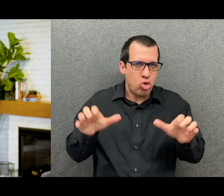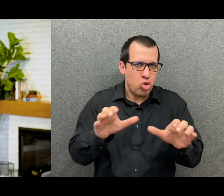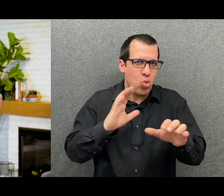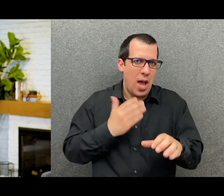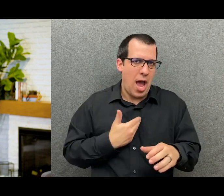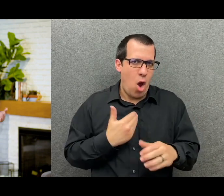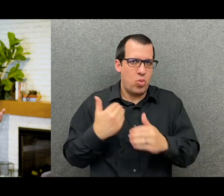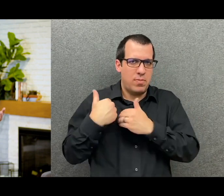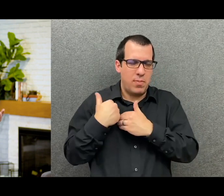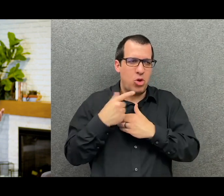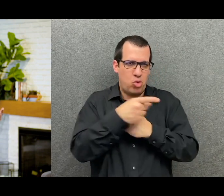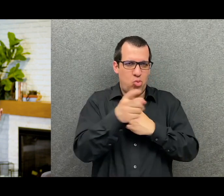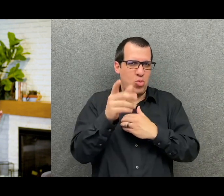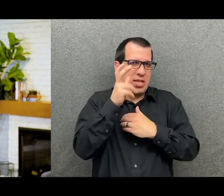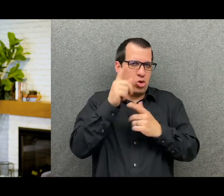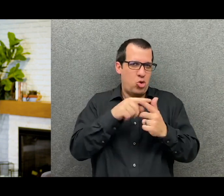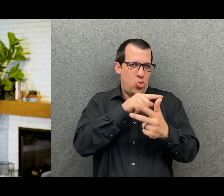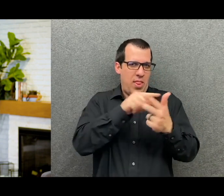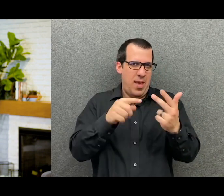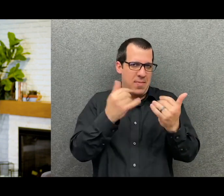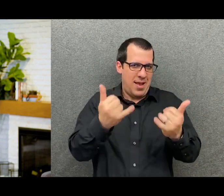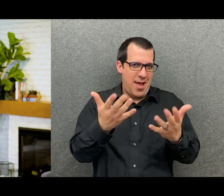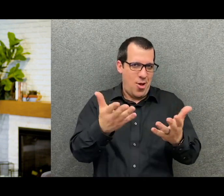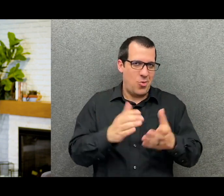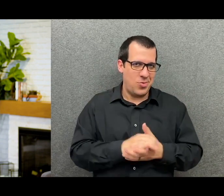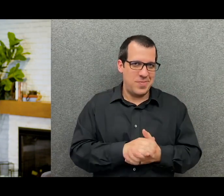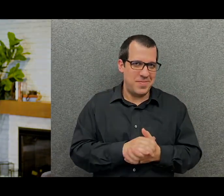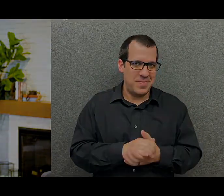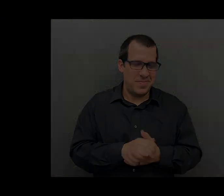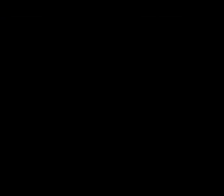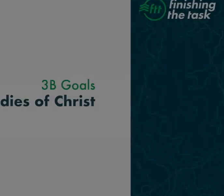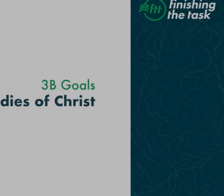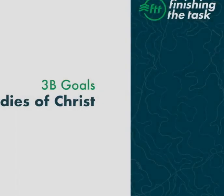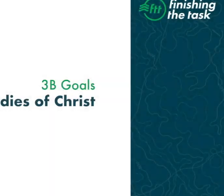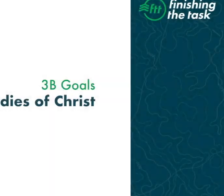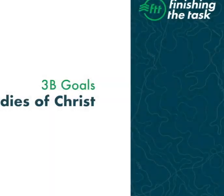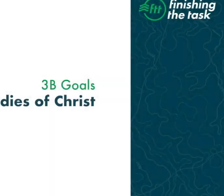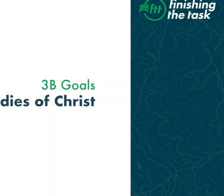do our part. I want you to listen to these guys.